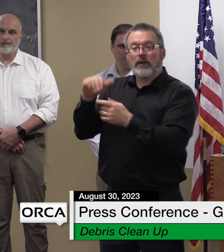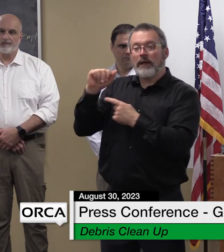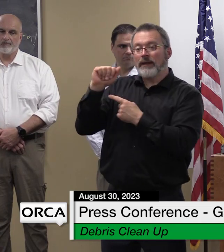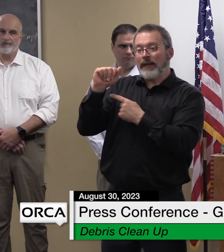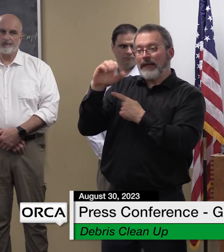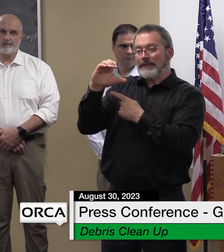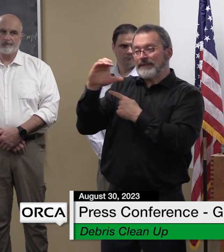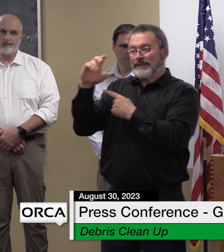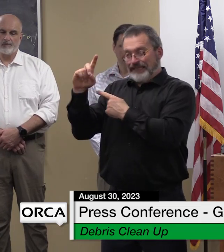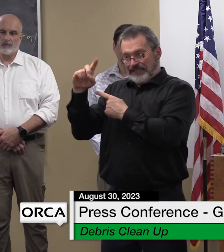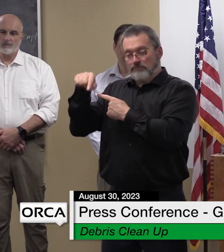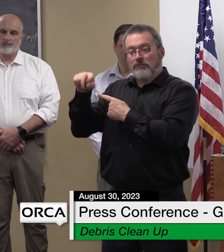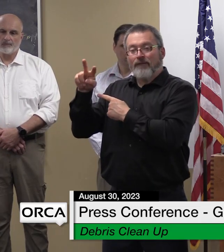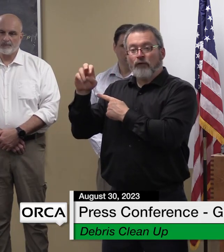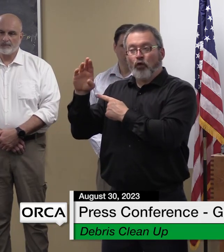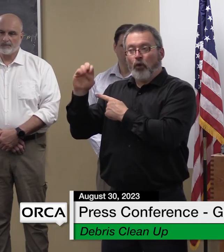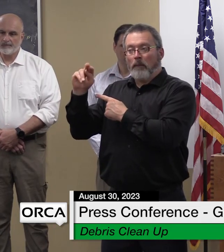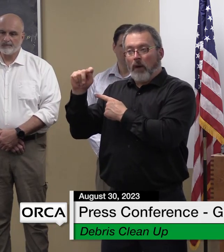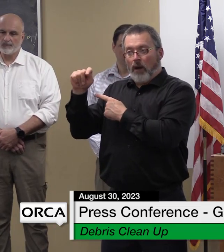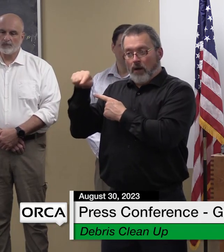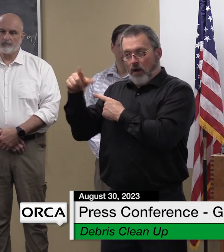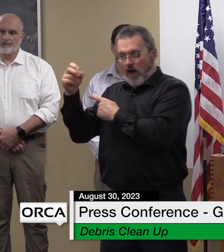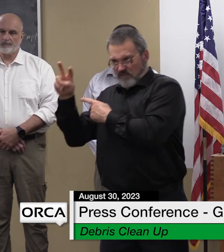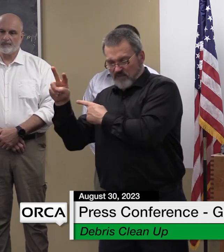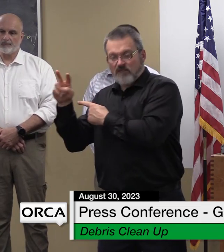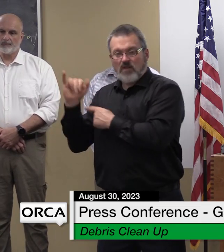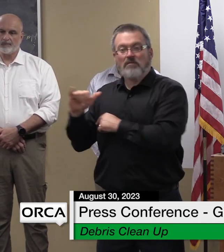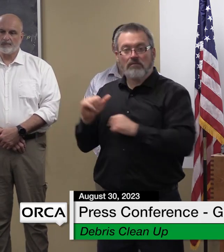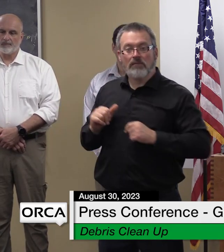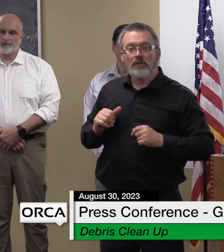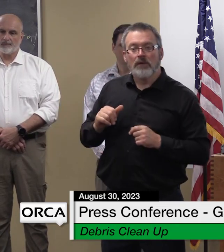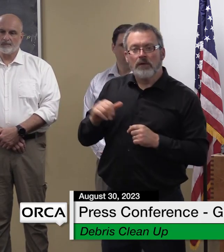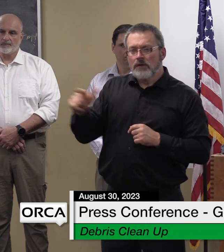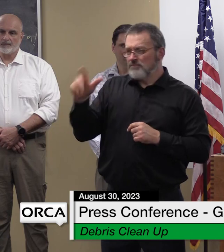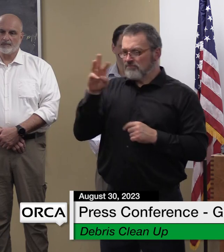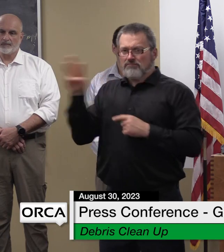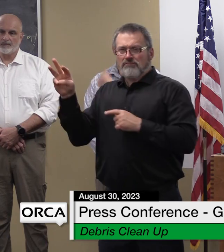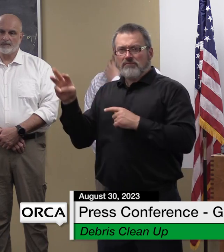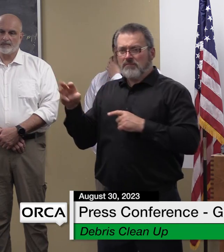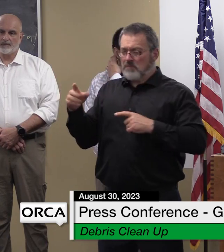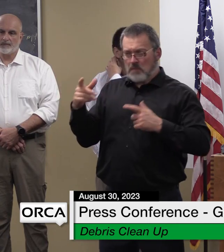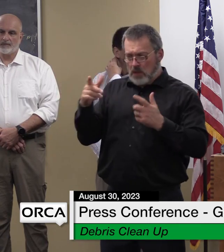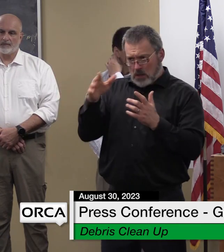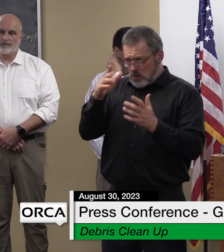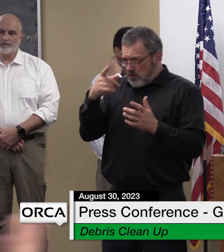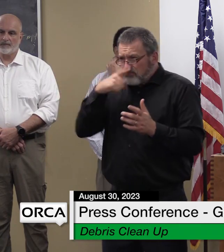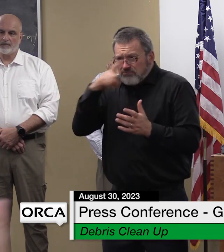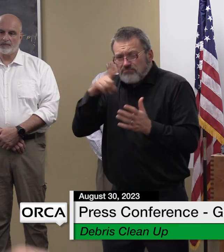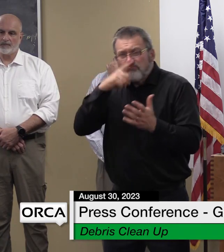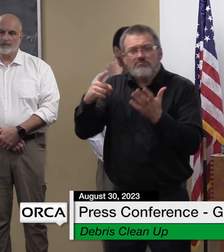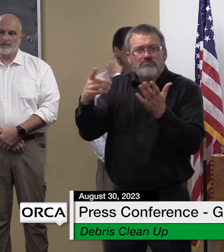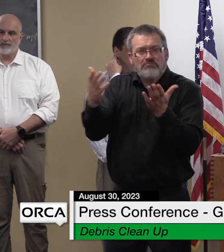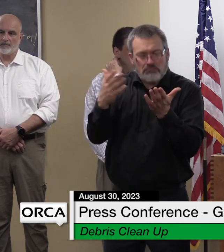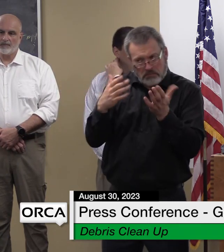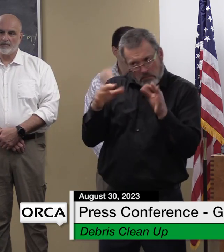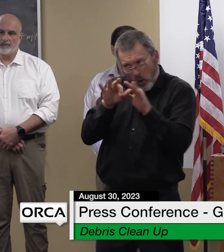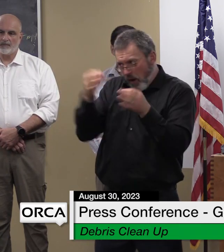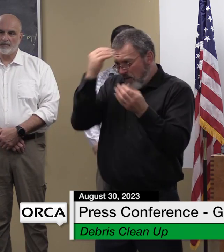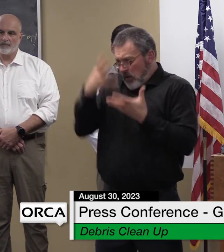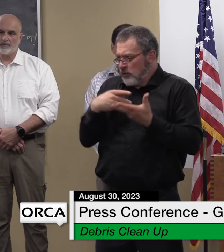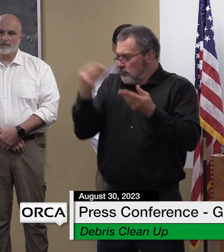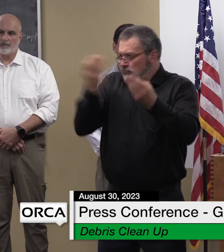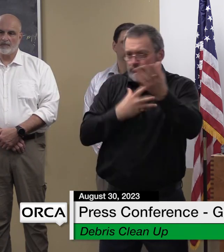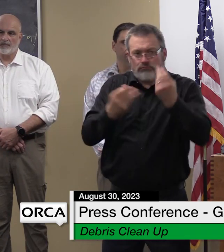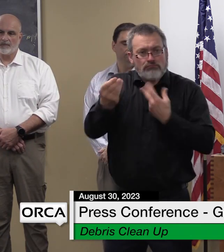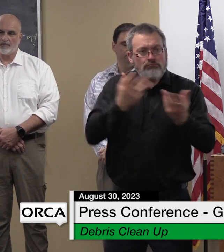accd.vermont.gov. Again, this survey is not tied to any specific grant opportunity or funding at this time, but will help